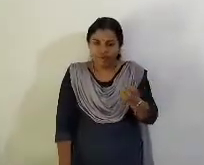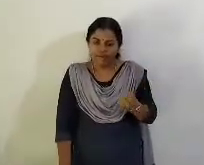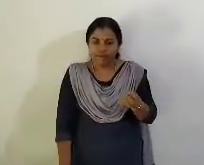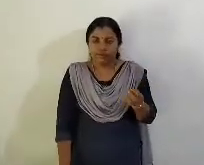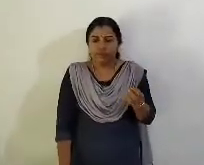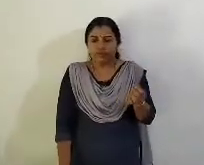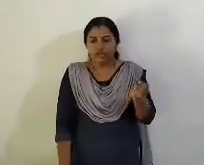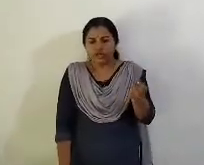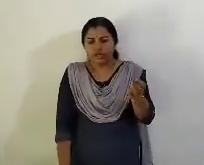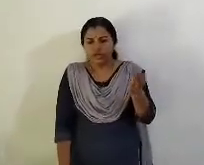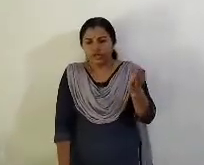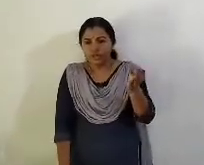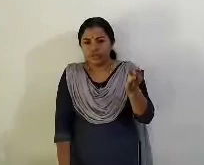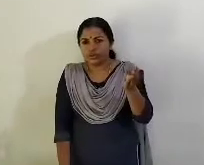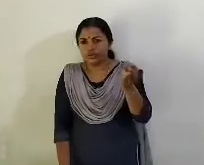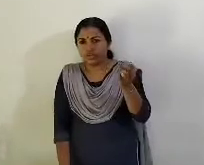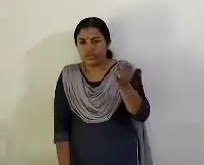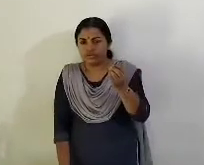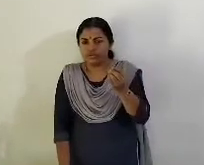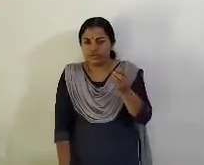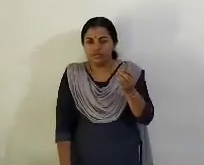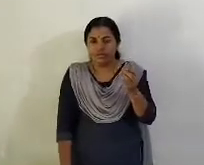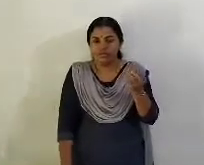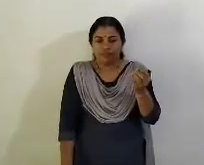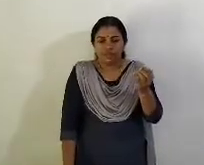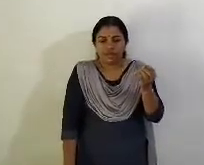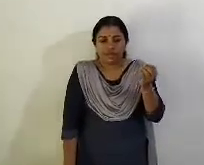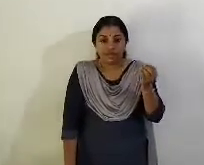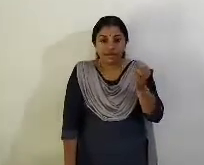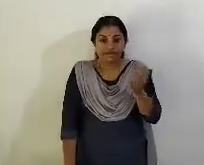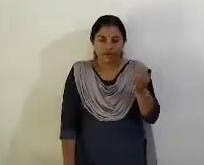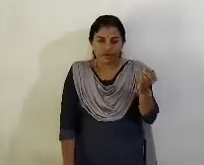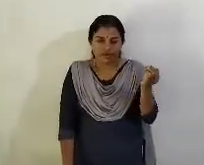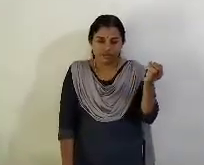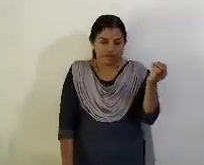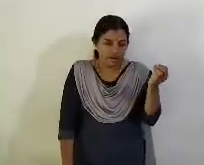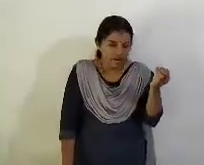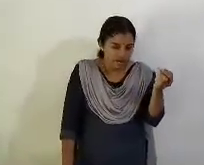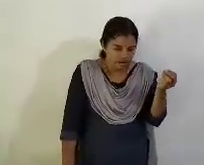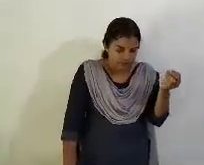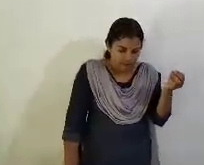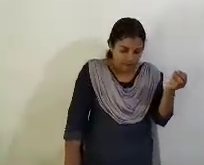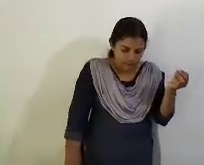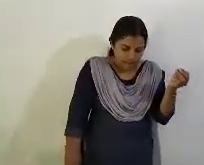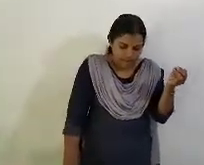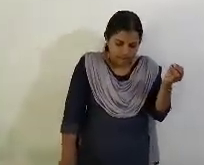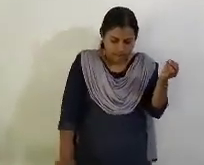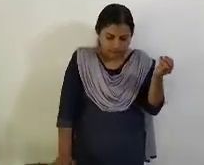examine two types of image files. The one is